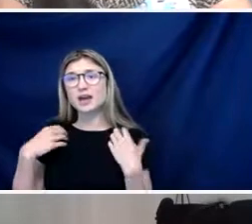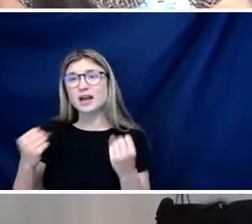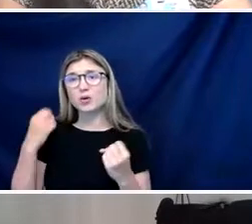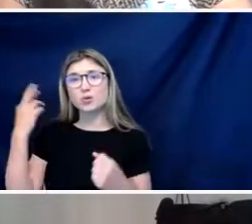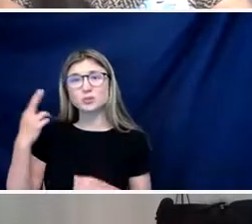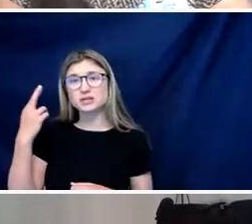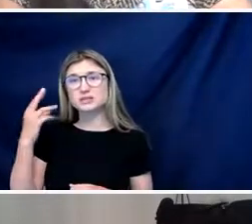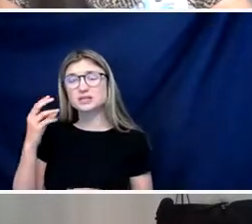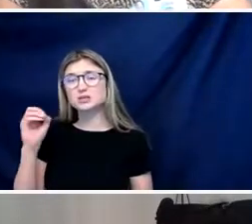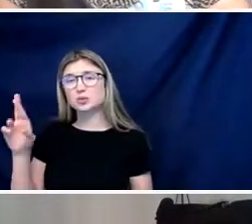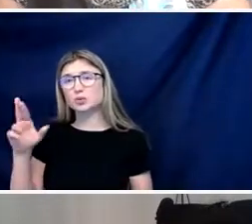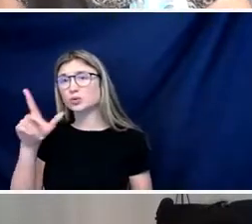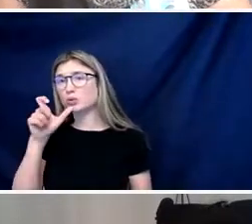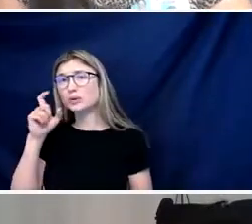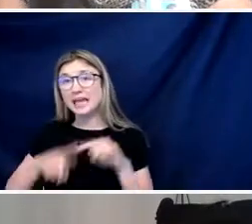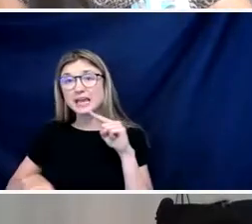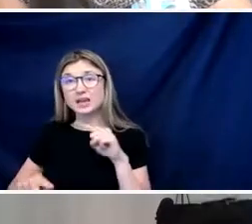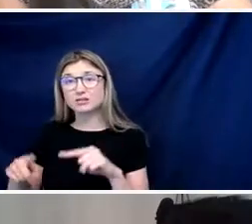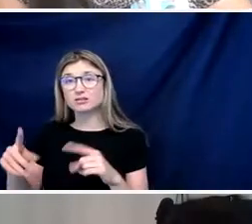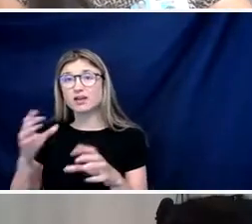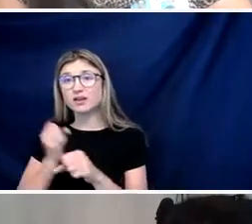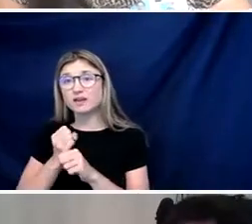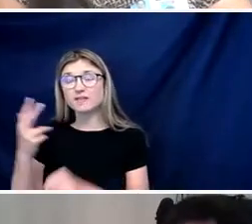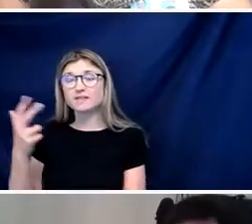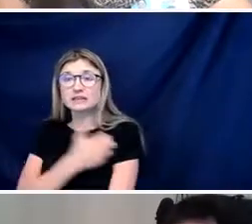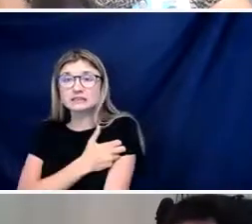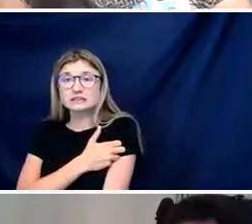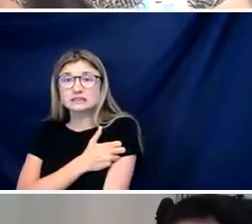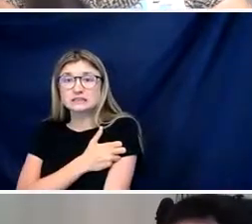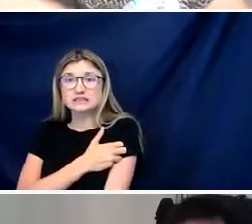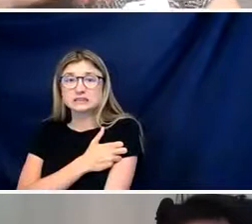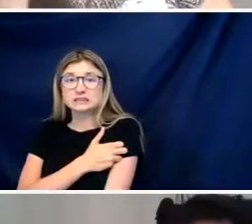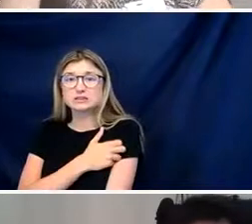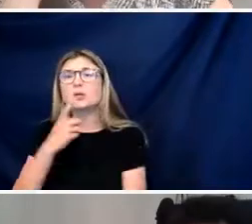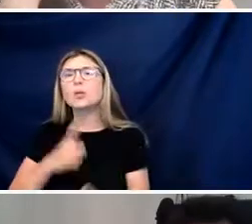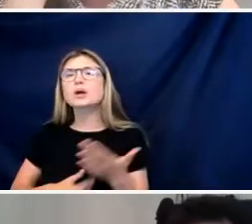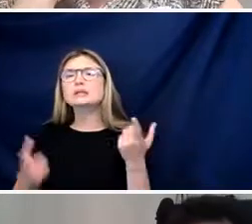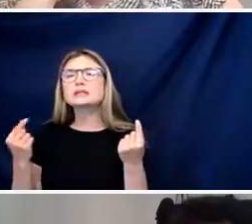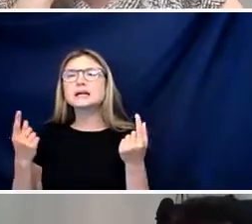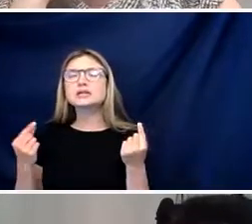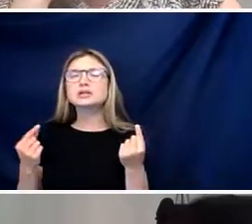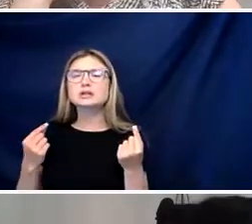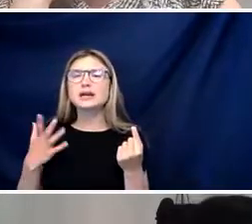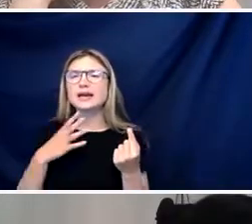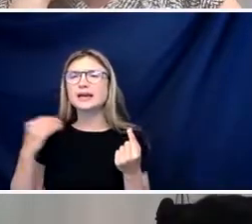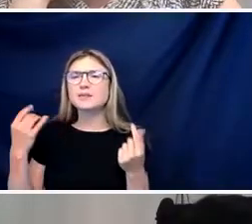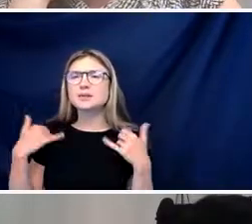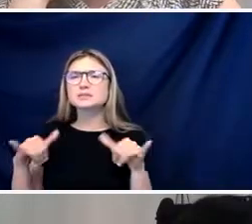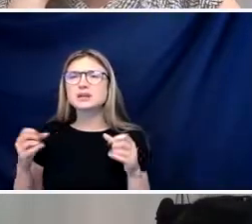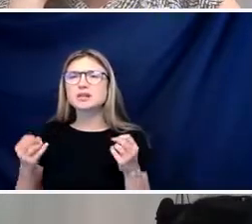vaccinate. And then those that do, and there's still a lot of